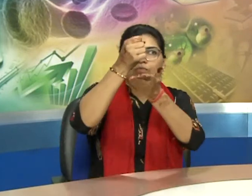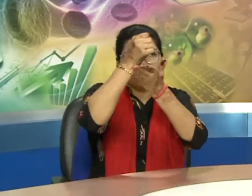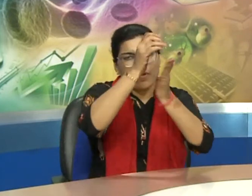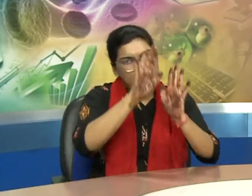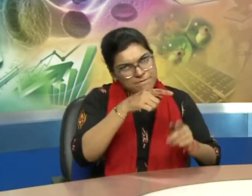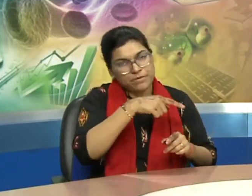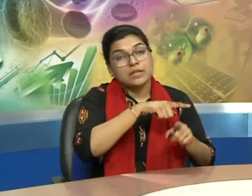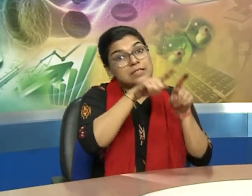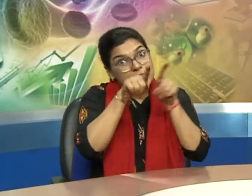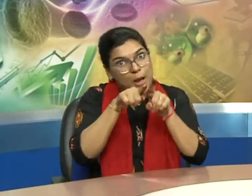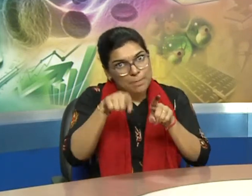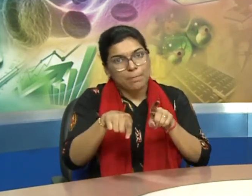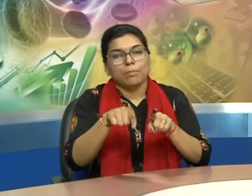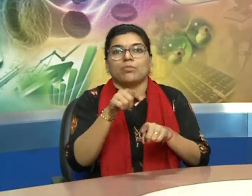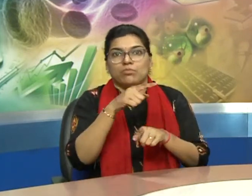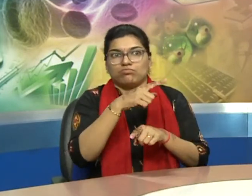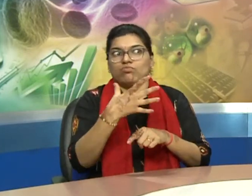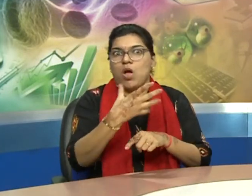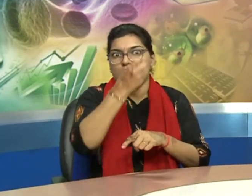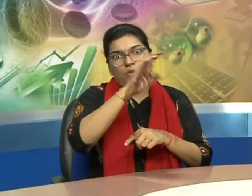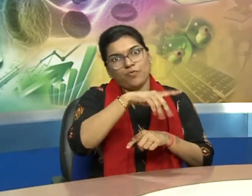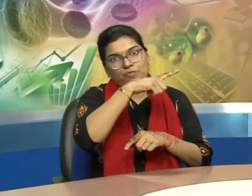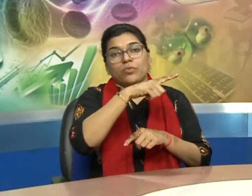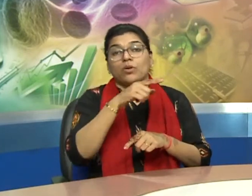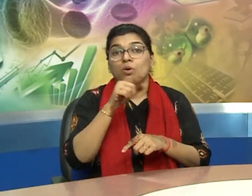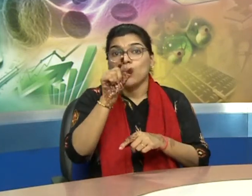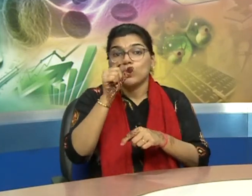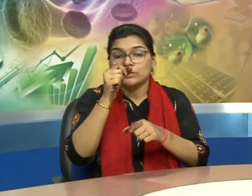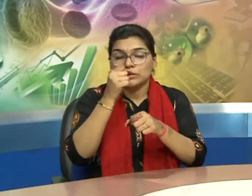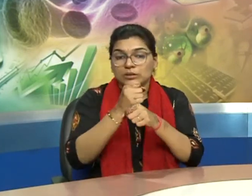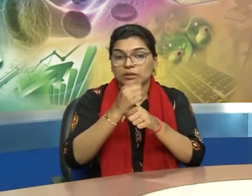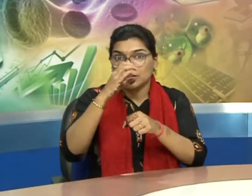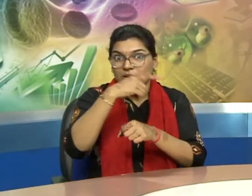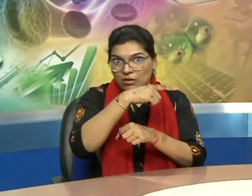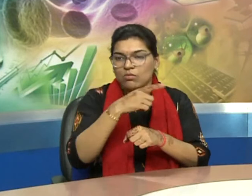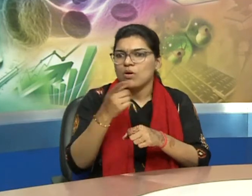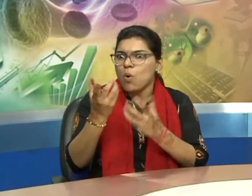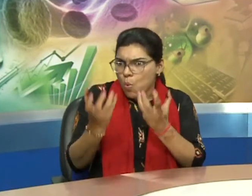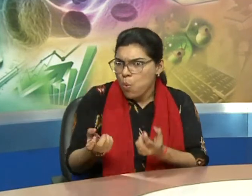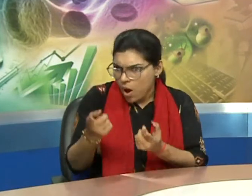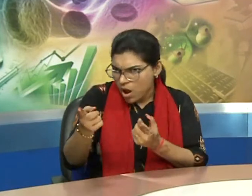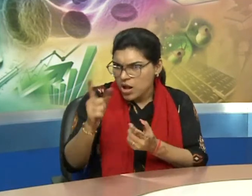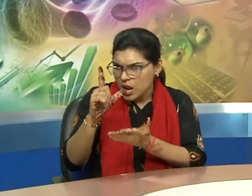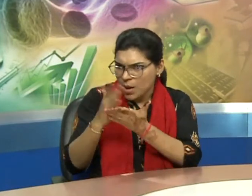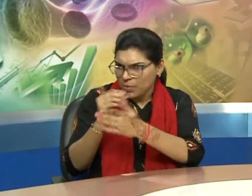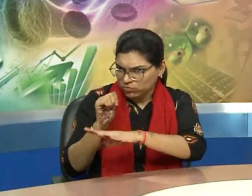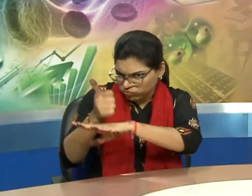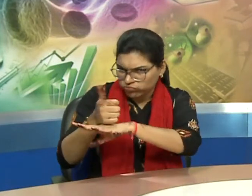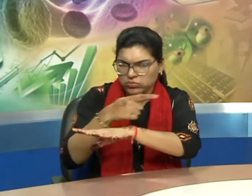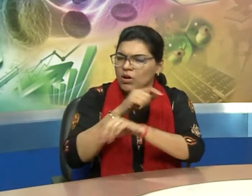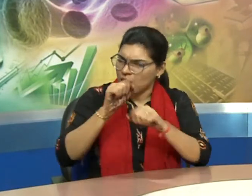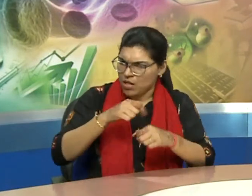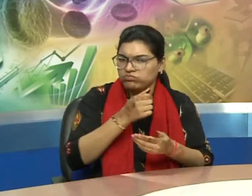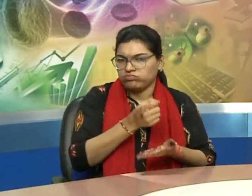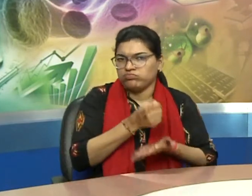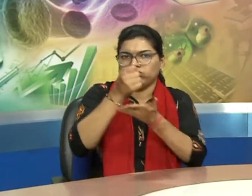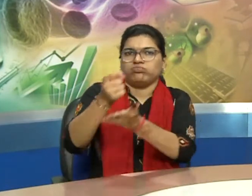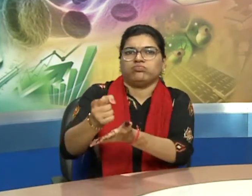So that helps to provide the funding sometime which is necessary for getting